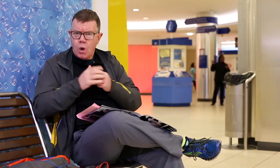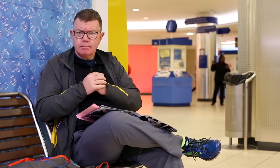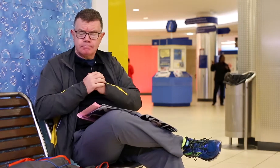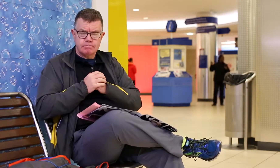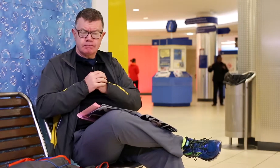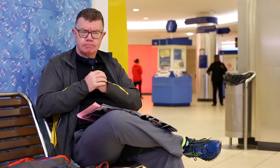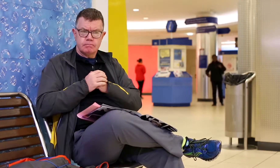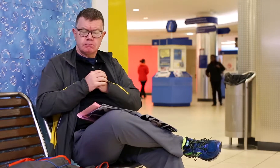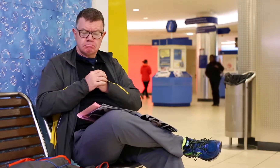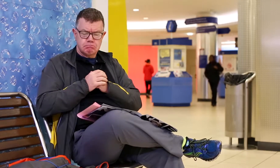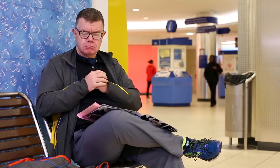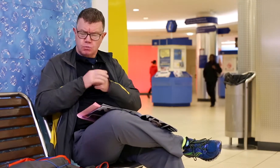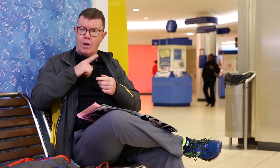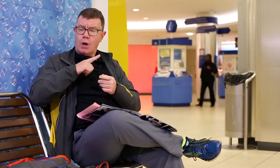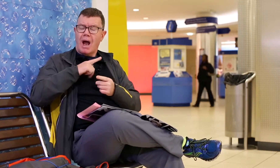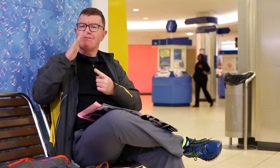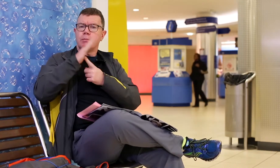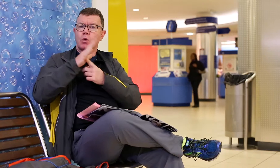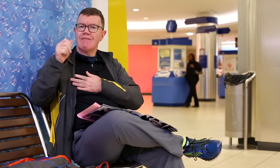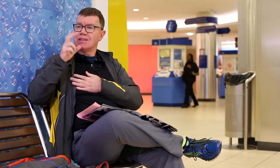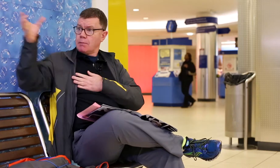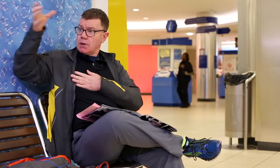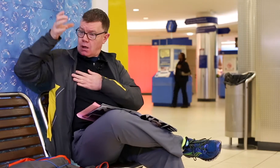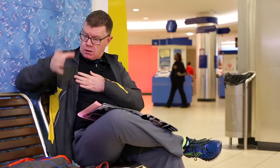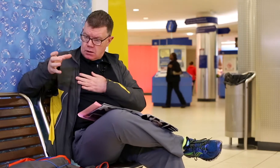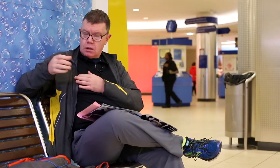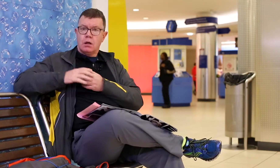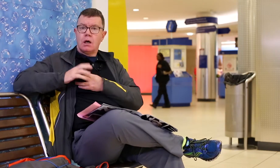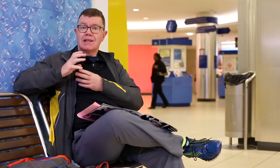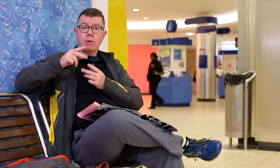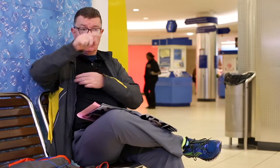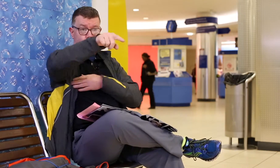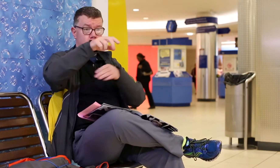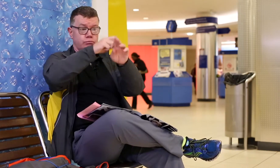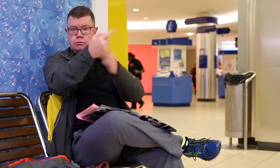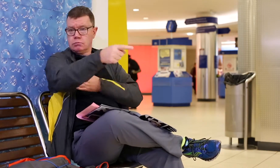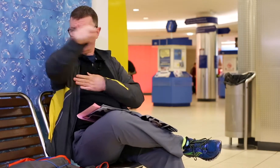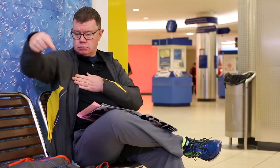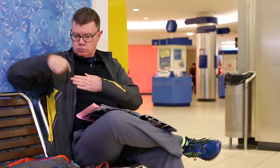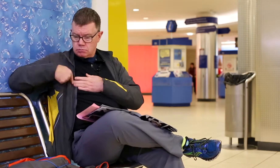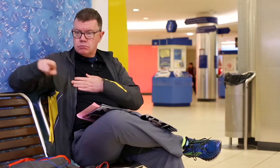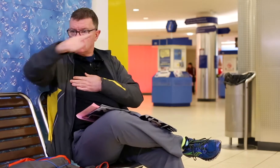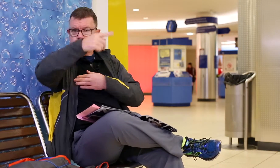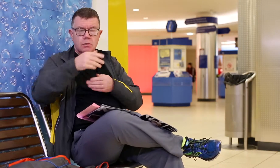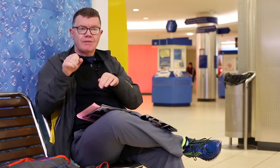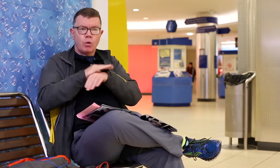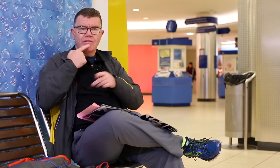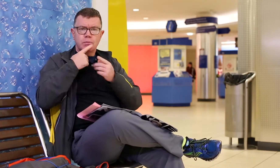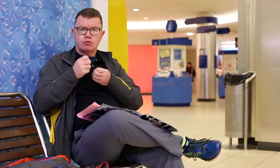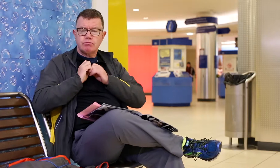An interpreter is vital to ensure we are fully aware of our condition, our treatment, and any further steps that